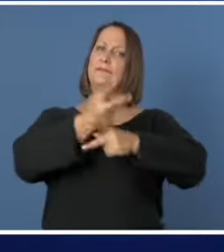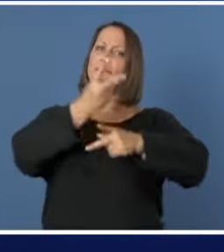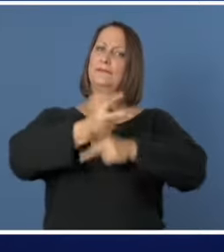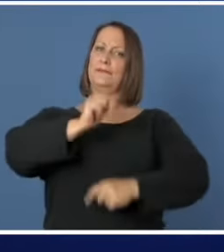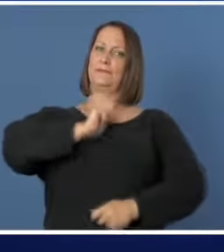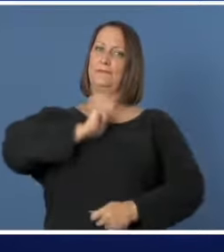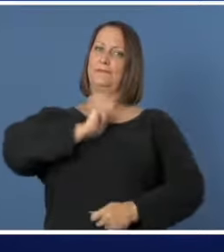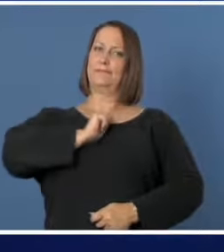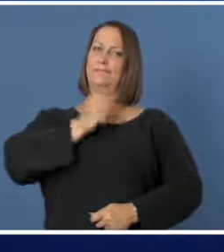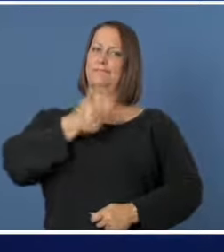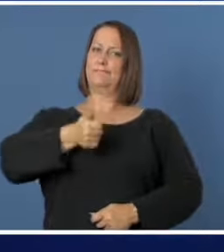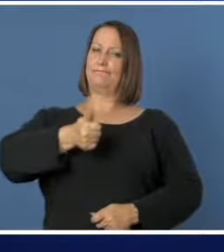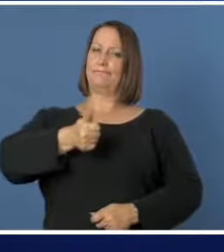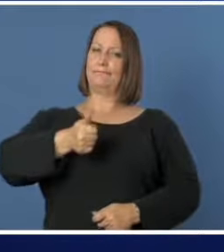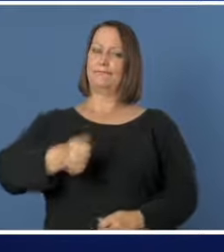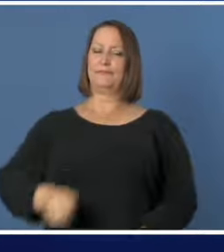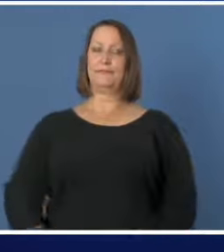Take care of yourself.